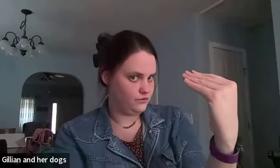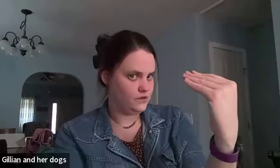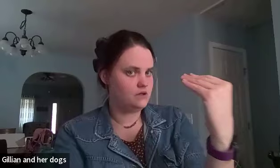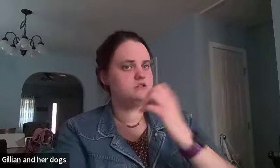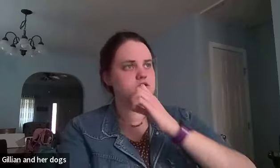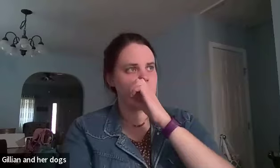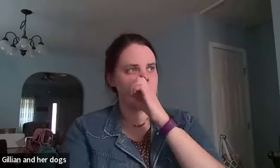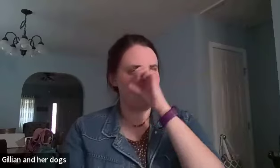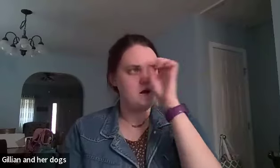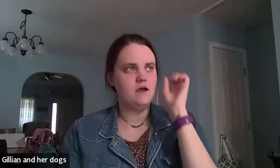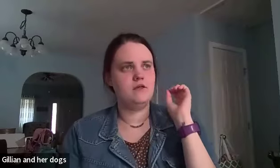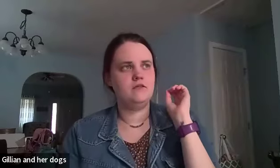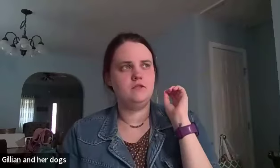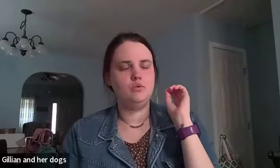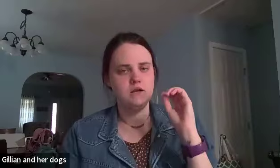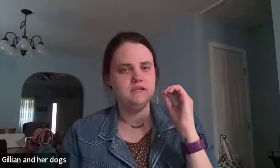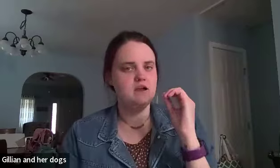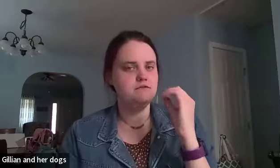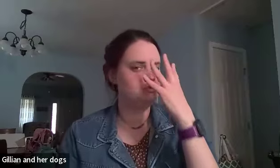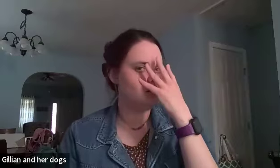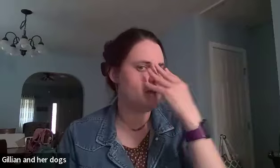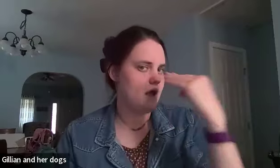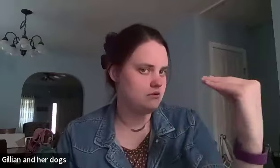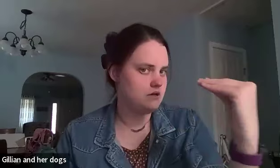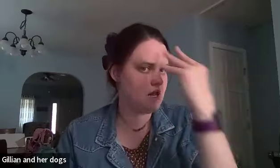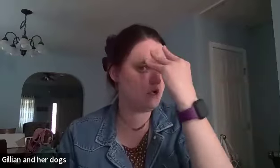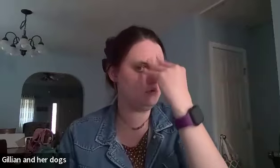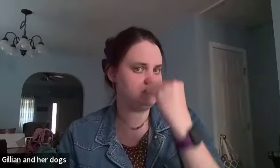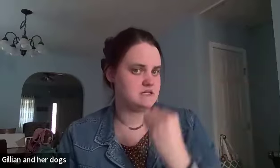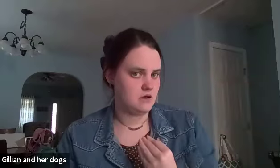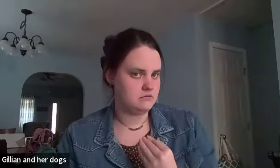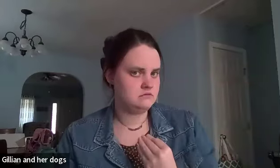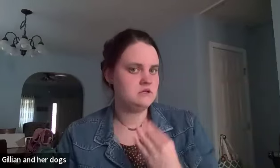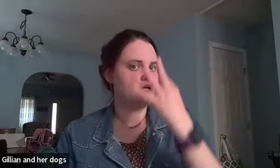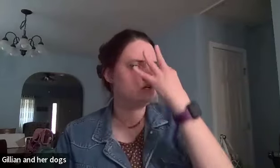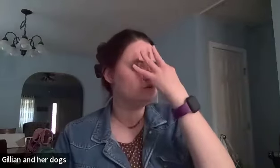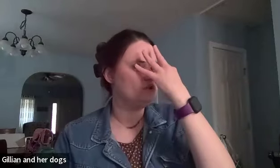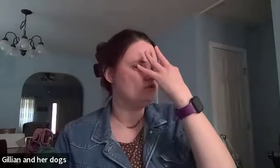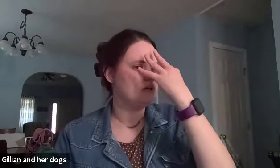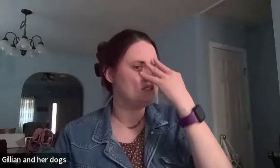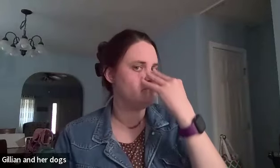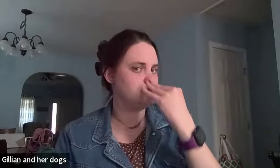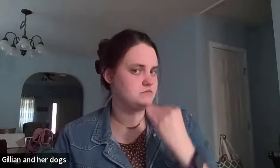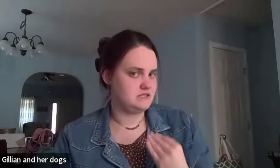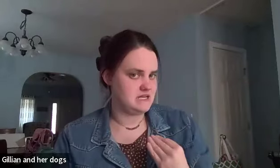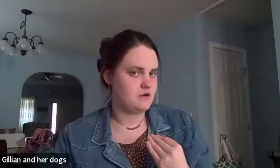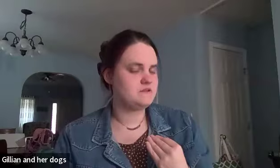Wolf. So you want to be careful to come out and not go down, because when you do that same motion but down, this